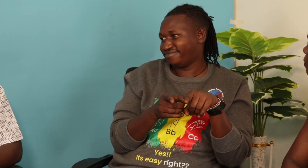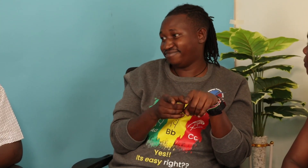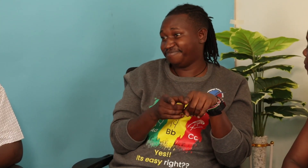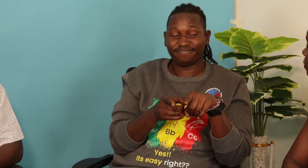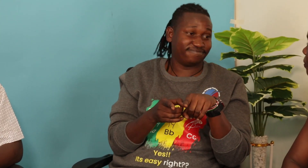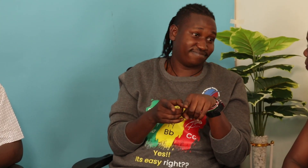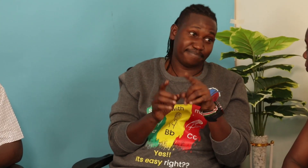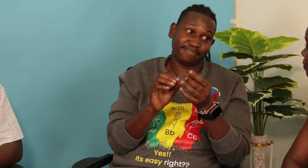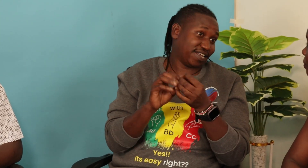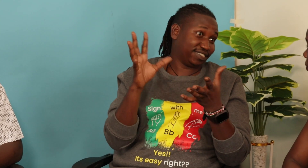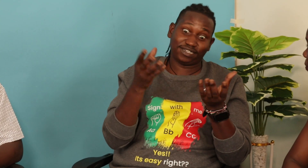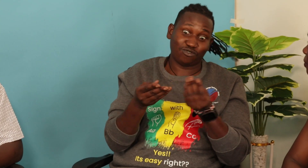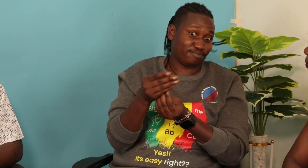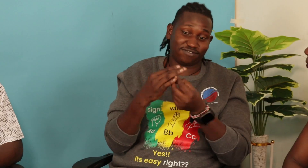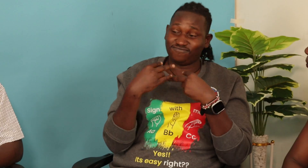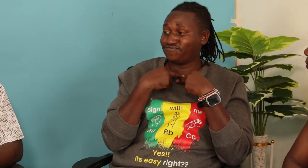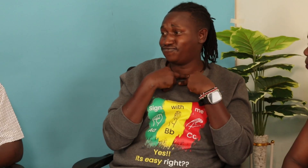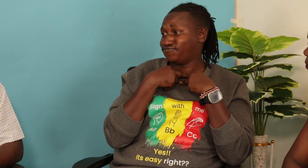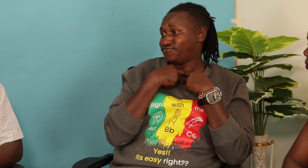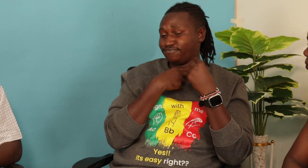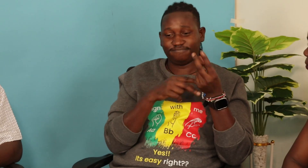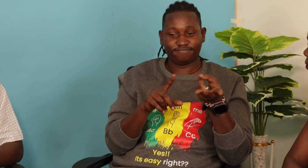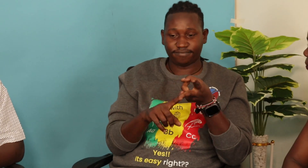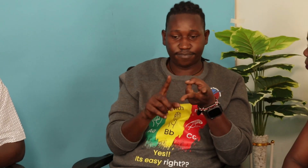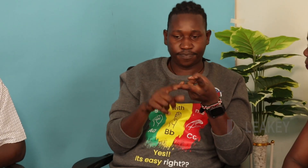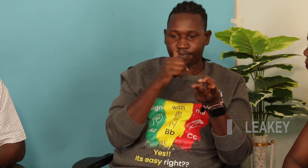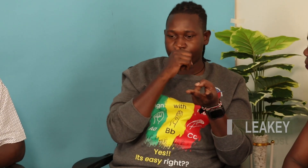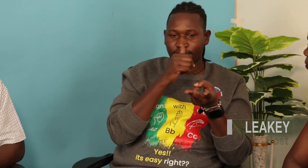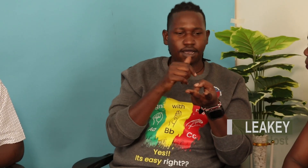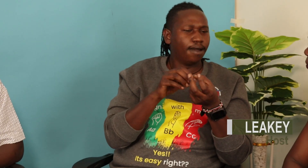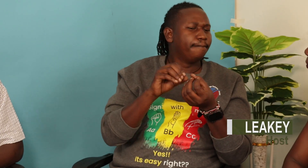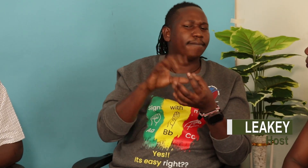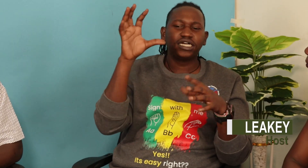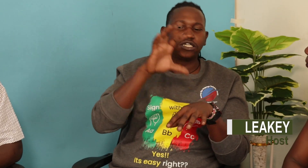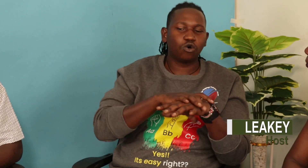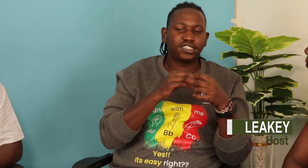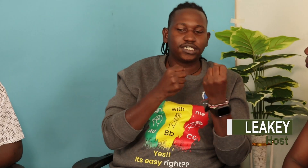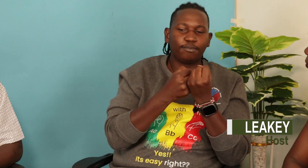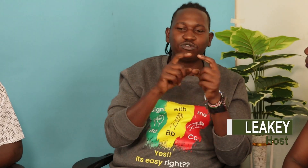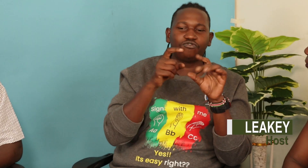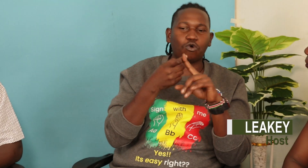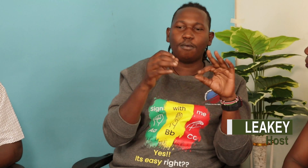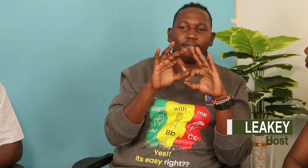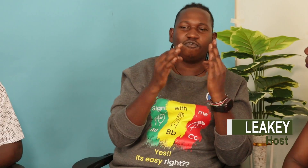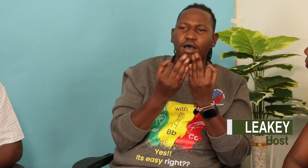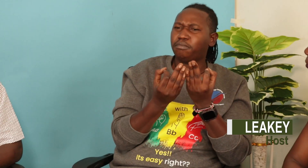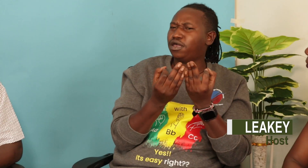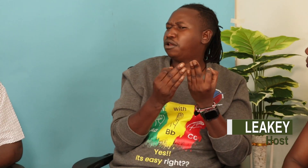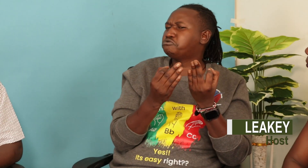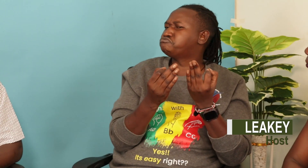Many deaf people don't have jobs, are not employed. So when it comes to economy, they're stranded. Now, the more